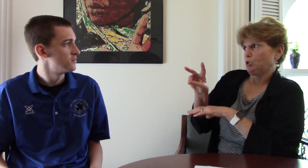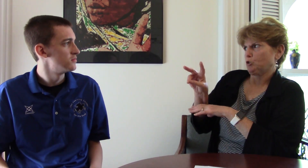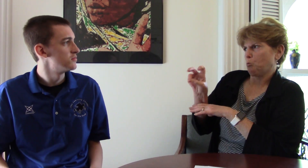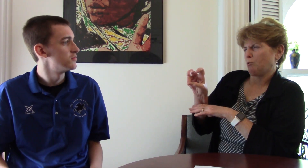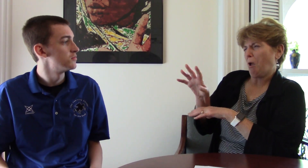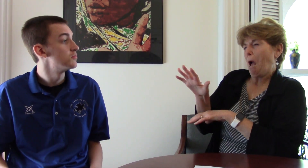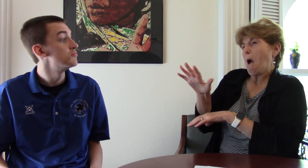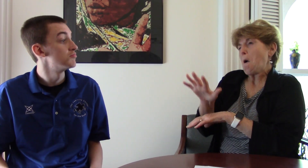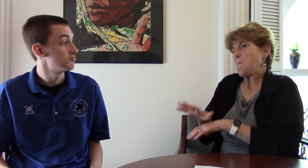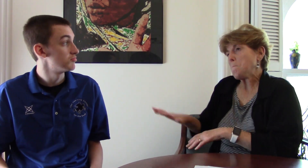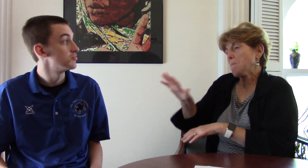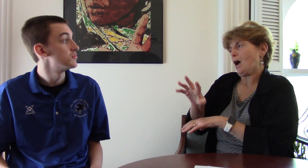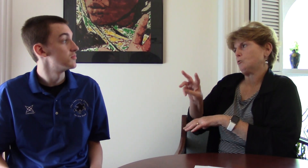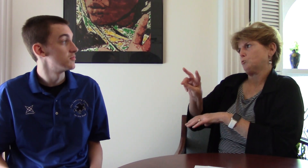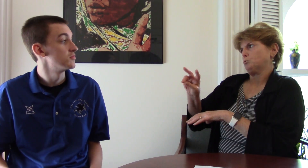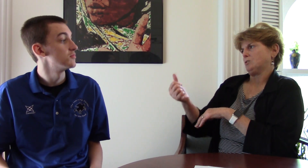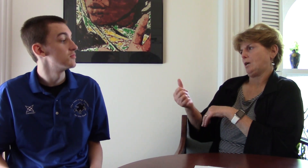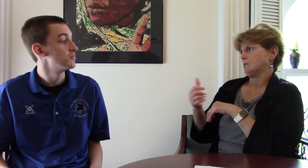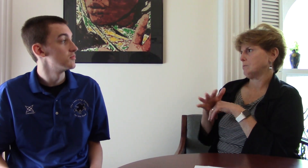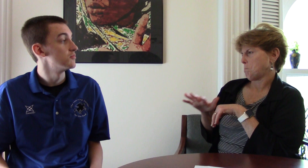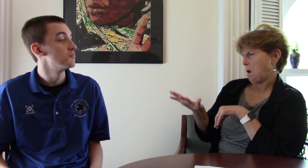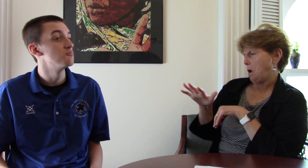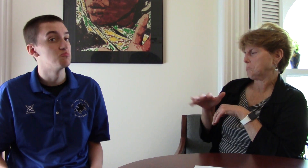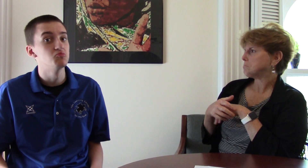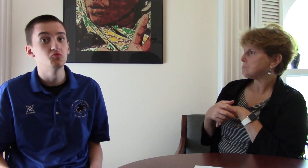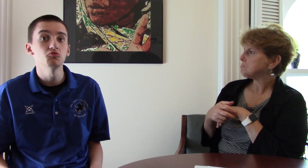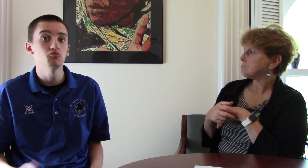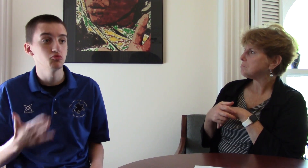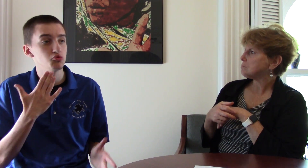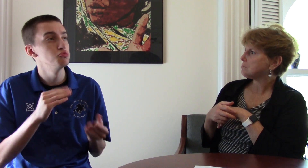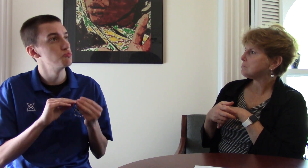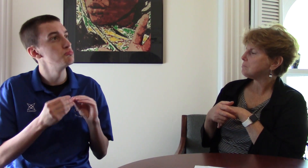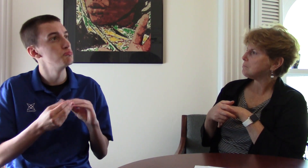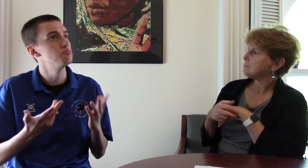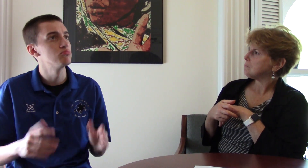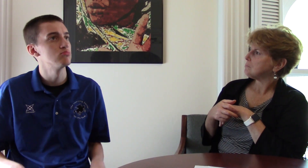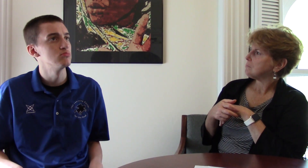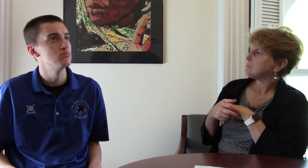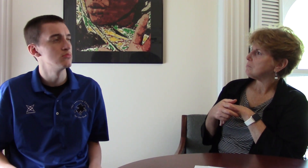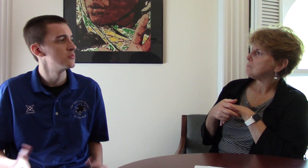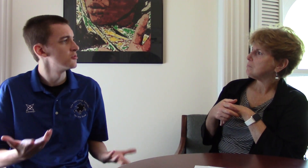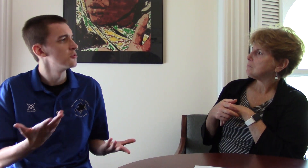we're actually over 200 students so roughly 210 students. Oh that's a great number.